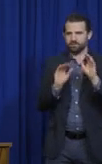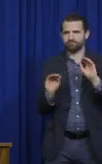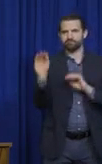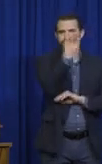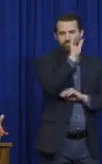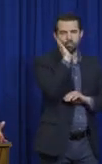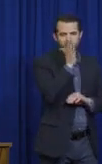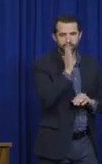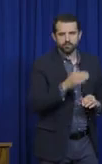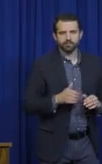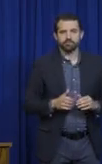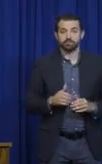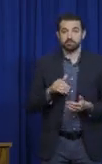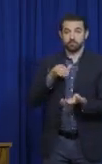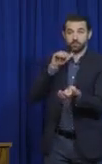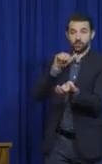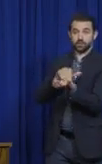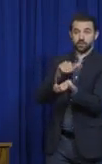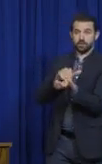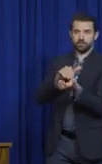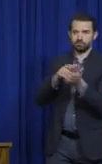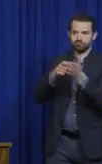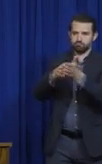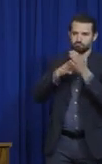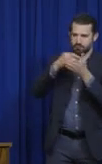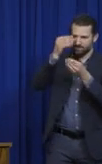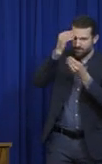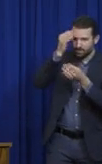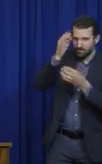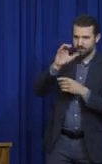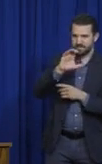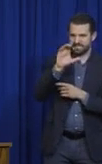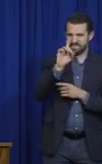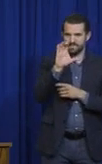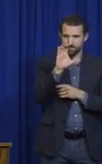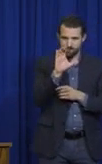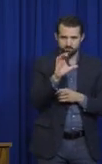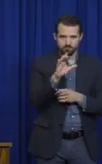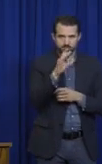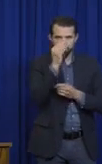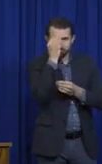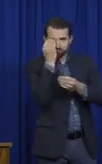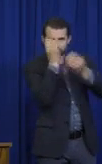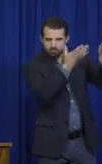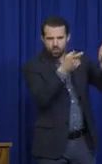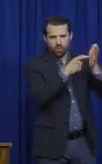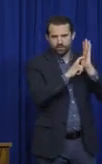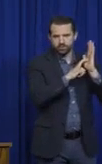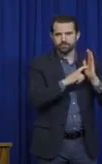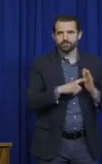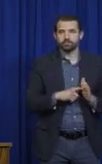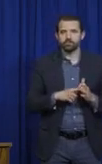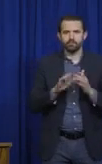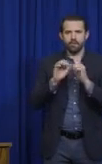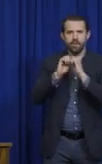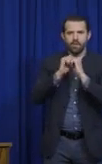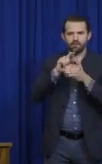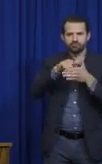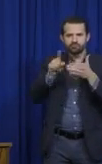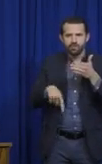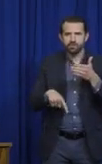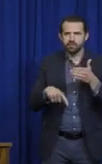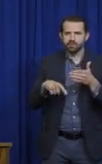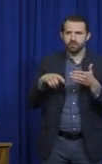obligation to furnish Maine CDC with those results. But the interpretation of those results and the clinical